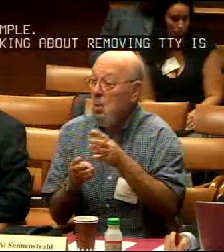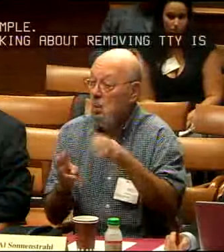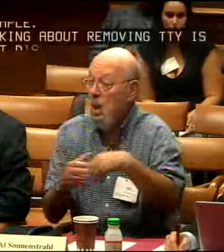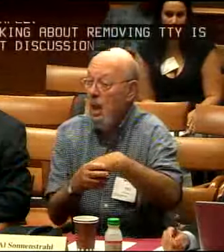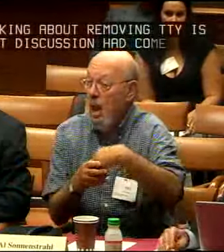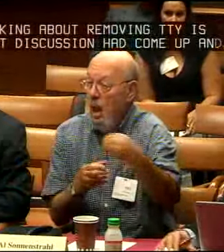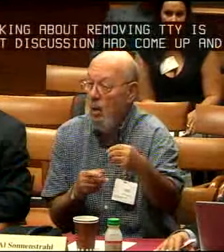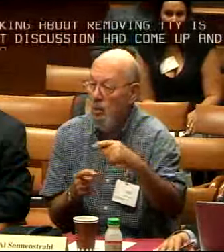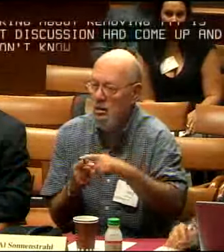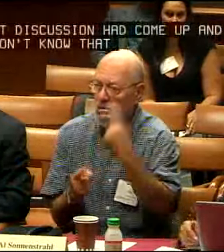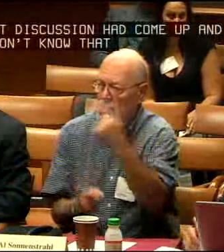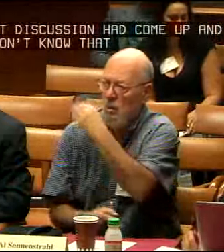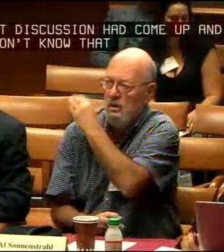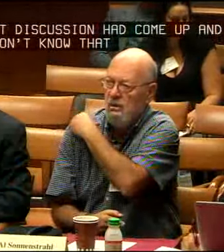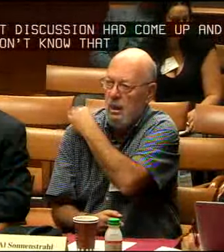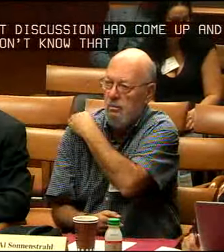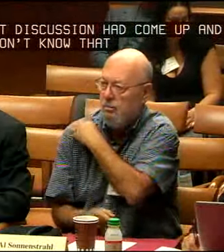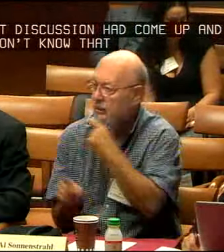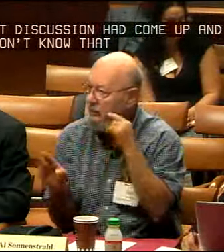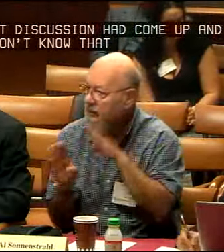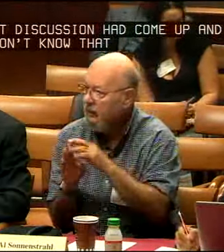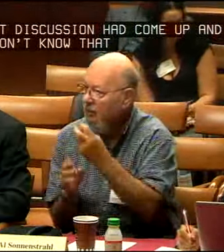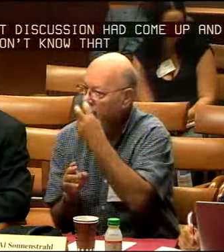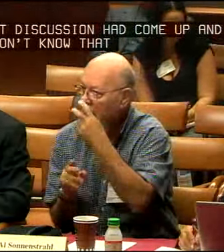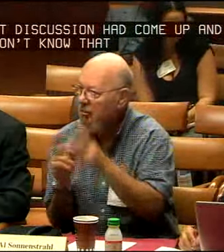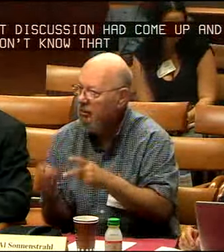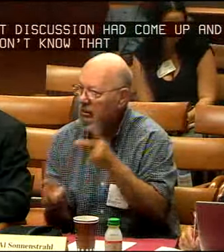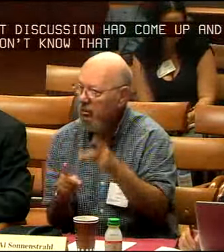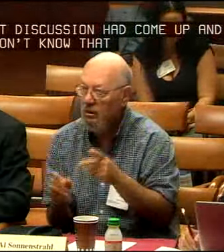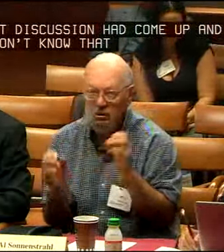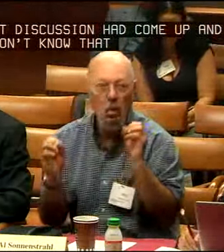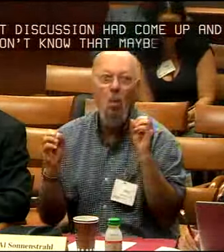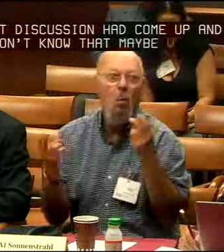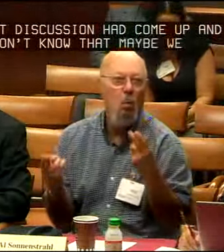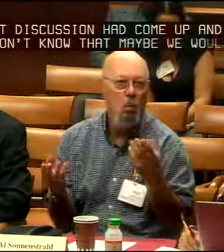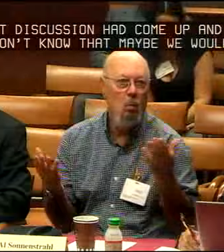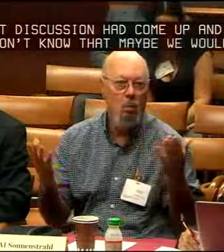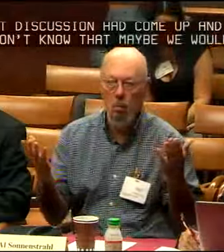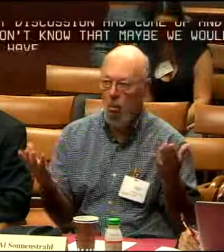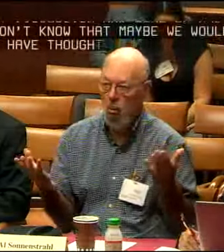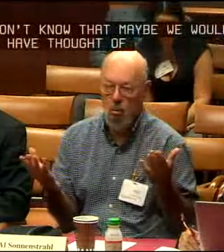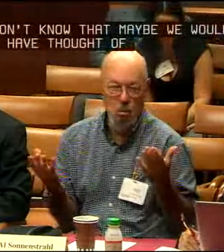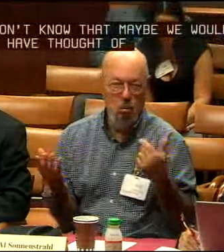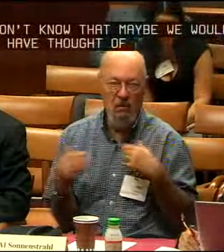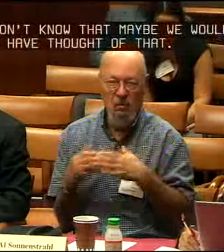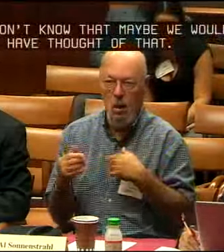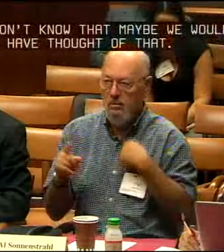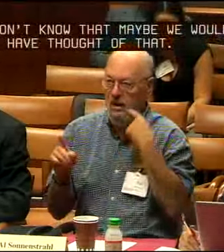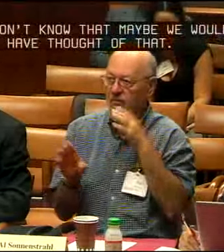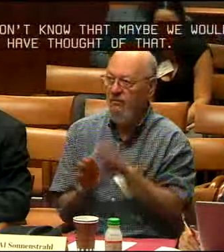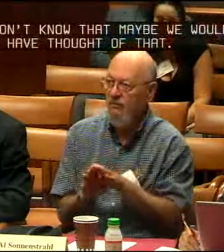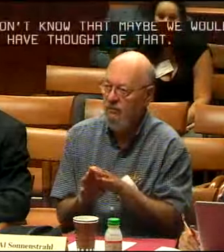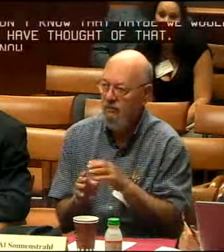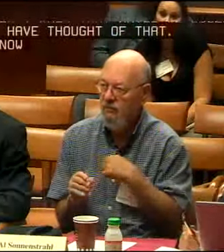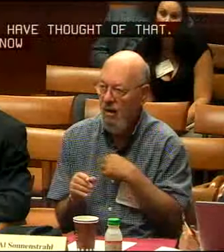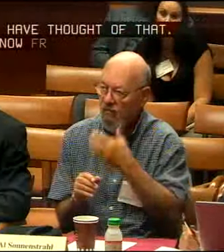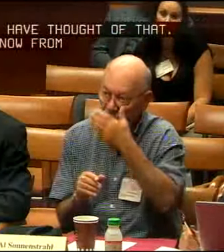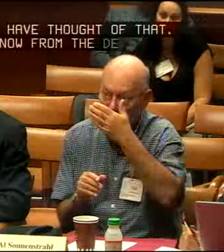maybe we wouldn't have thought of that. I mean, I know from the deaf community's perspective, they are kind of outdated and they're not really used much anymore, but then you talk to deaf-blind people